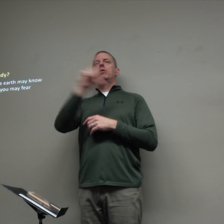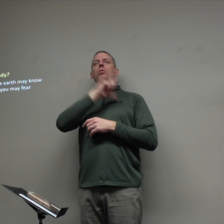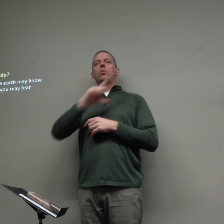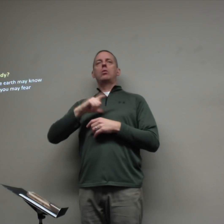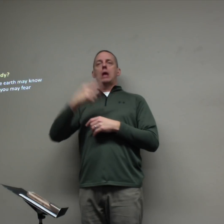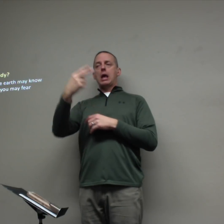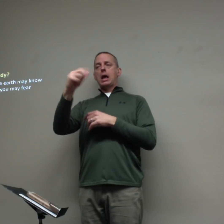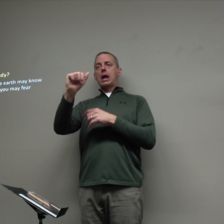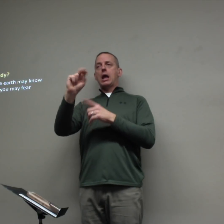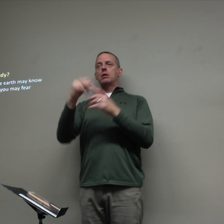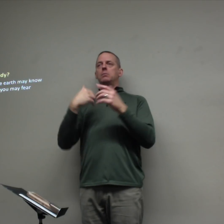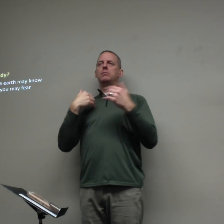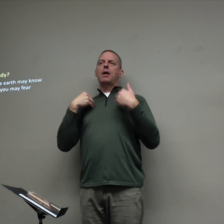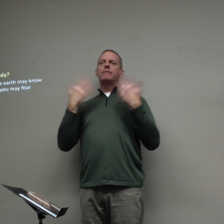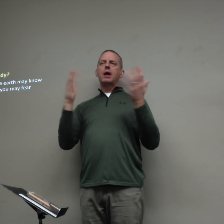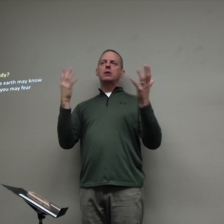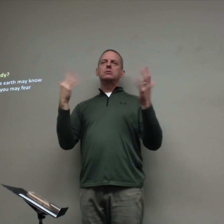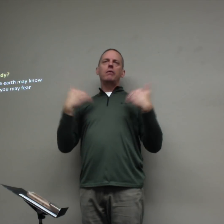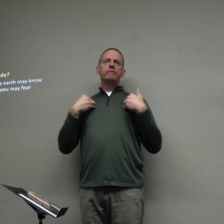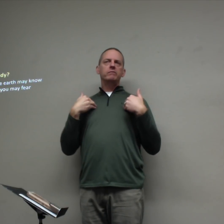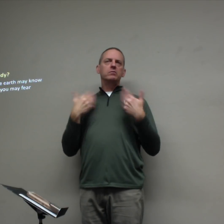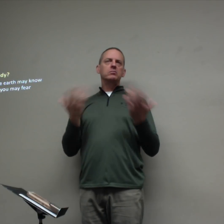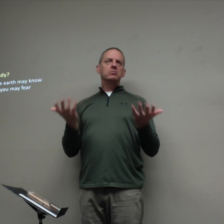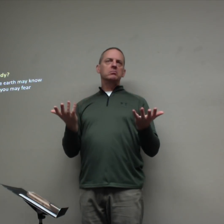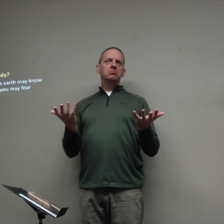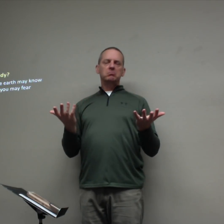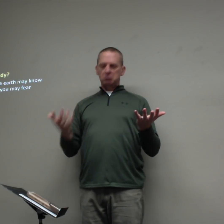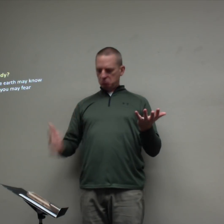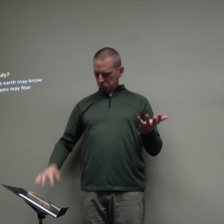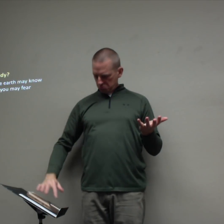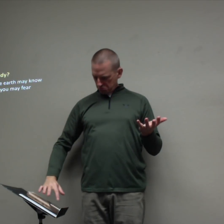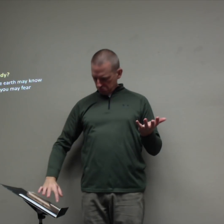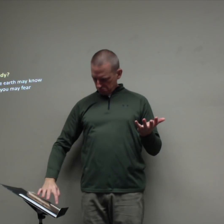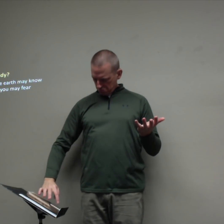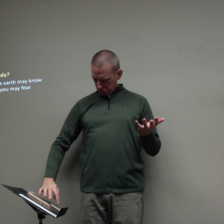the hand of the Lord. So he has hands.